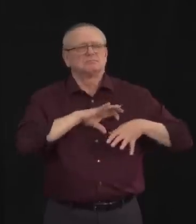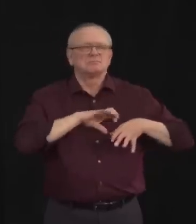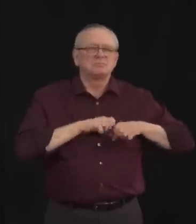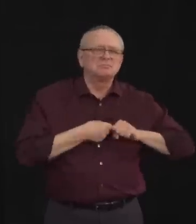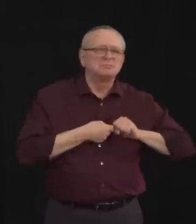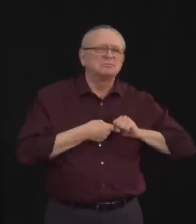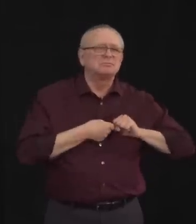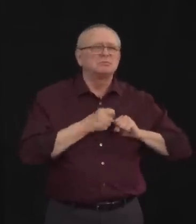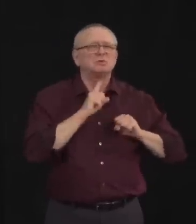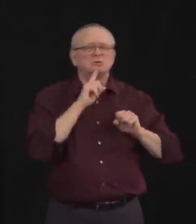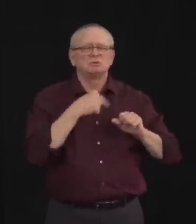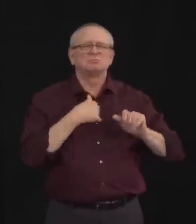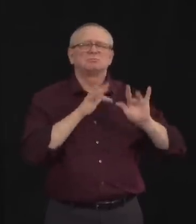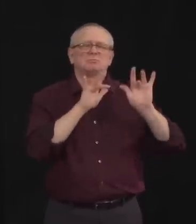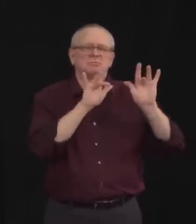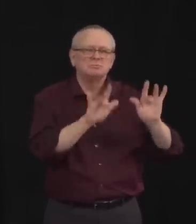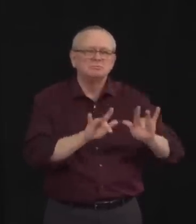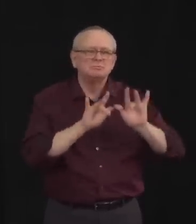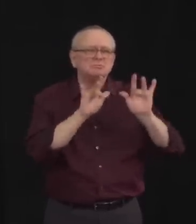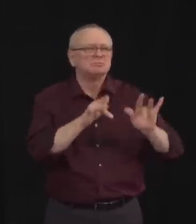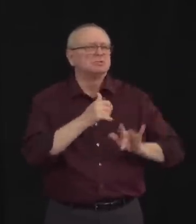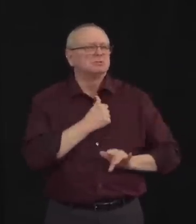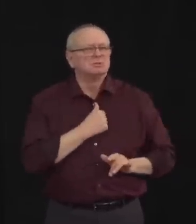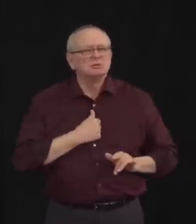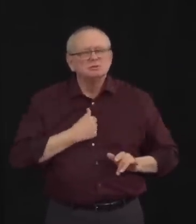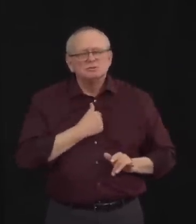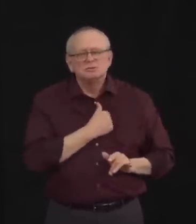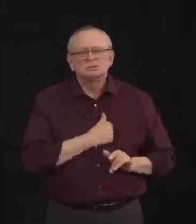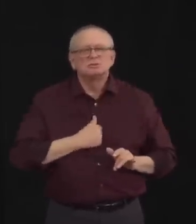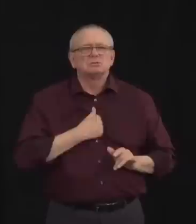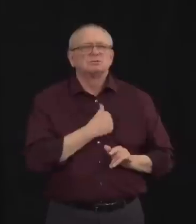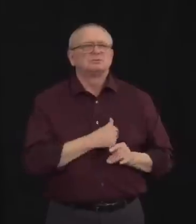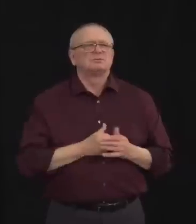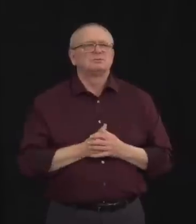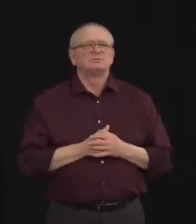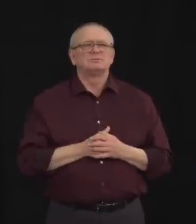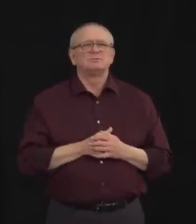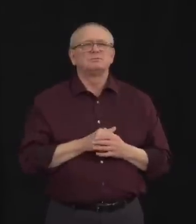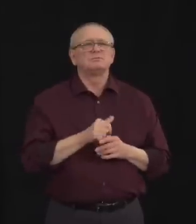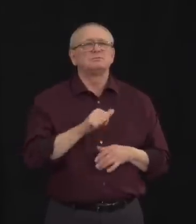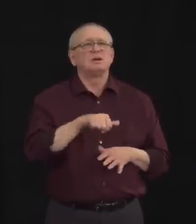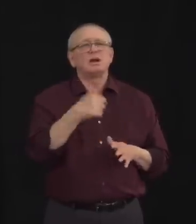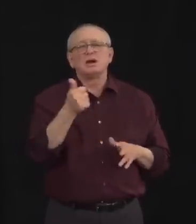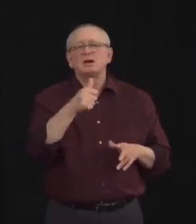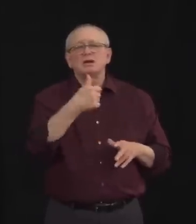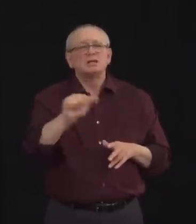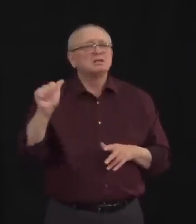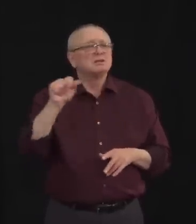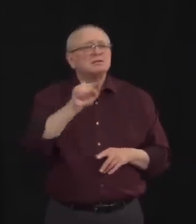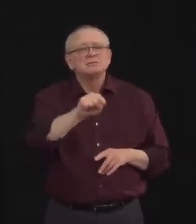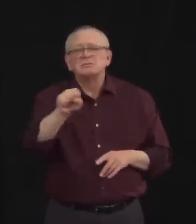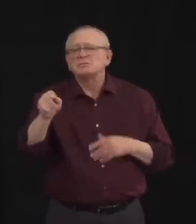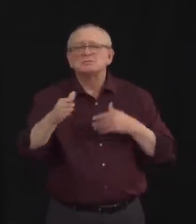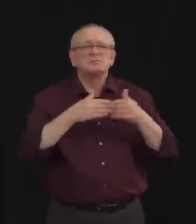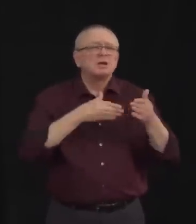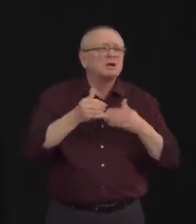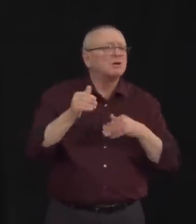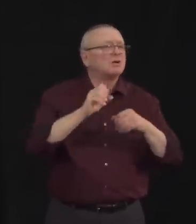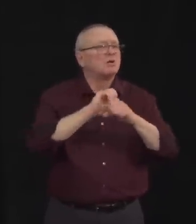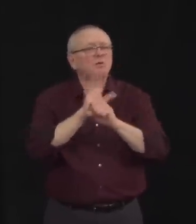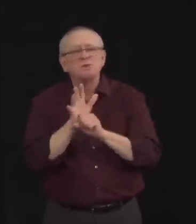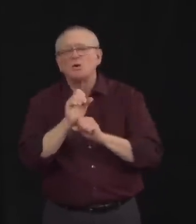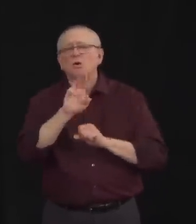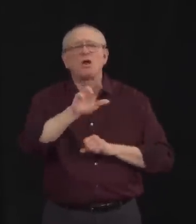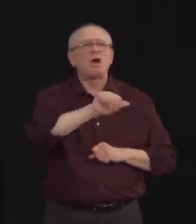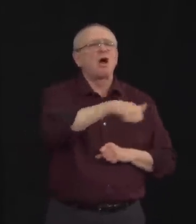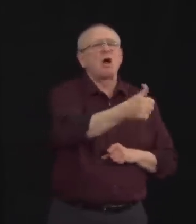sincere condolences, as well as to anyone grieving the loss of a loved one from any cause. As of today, there